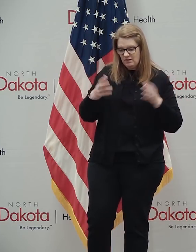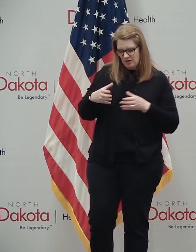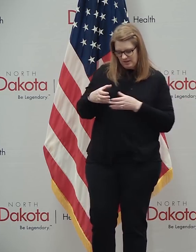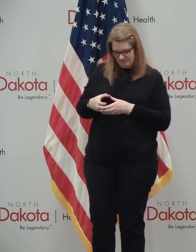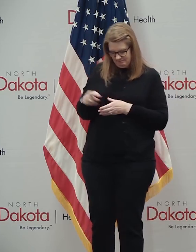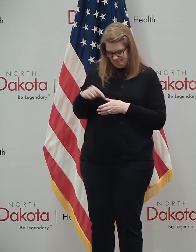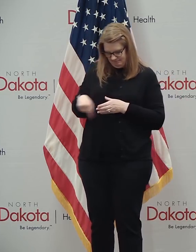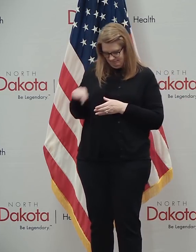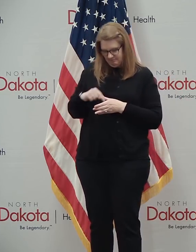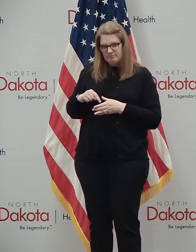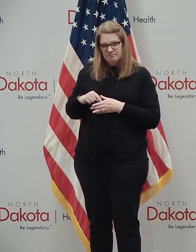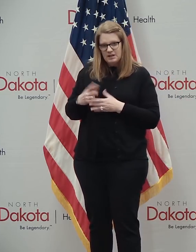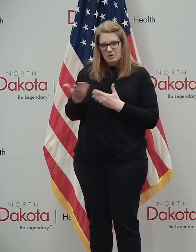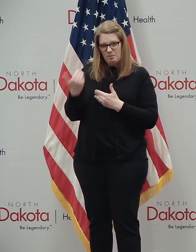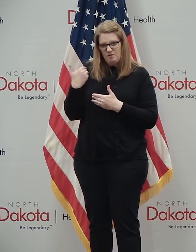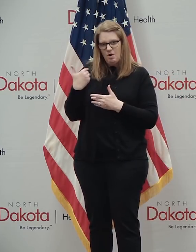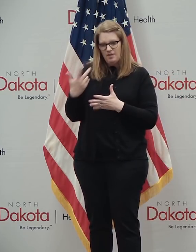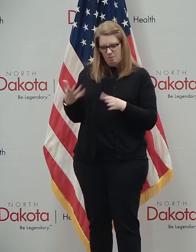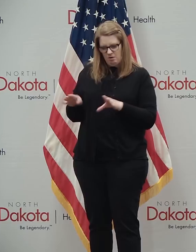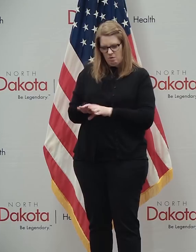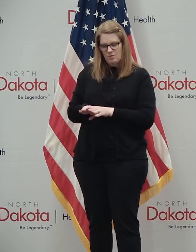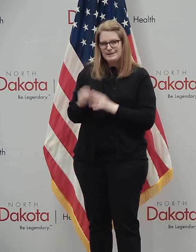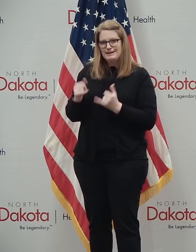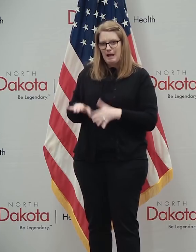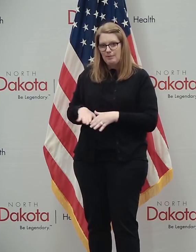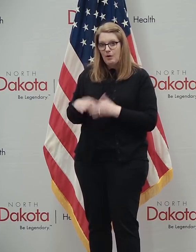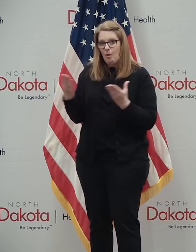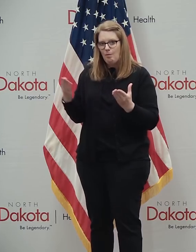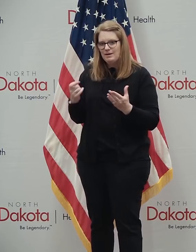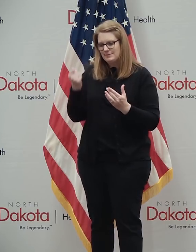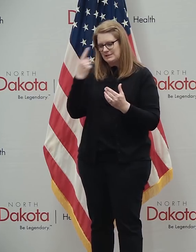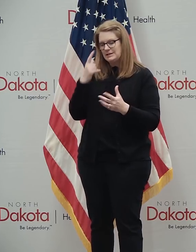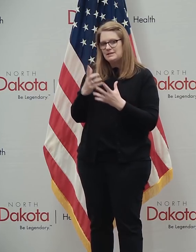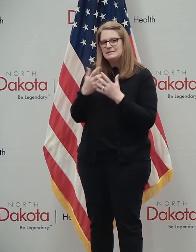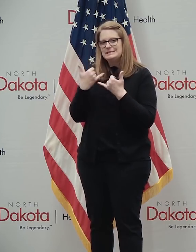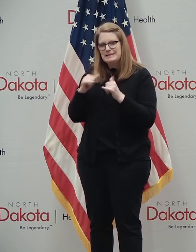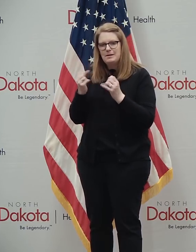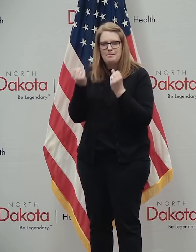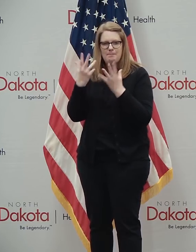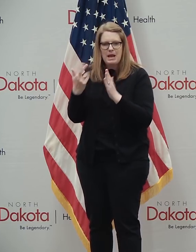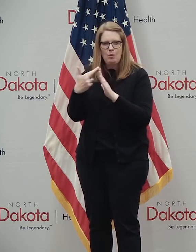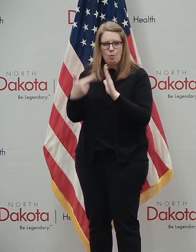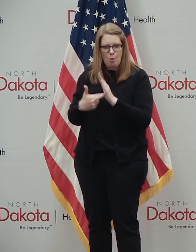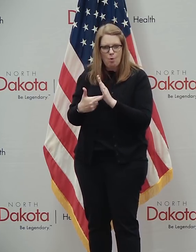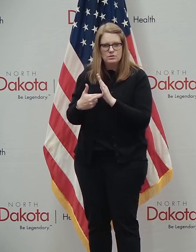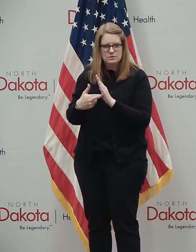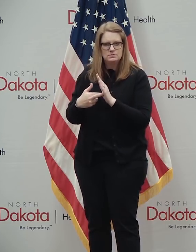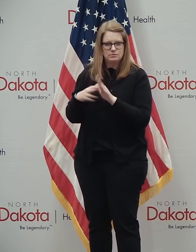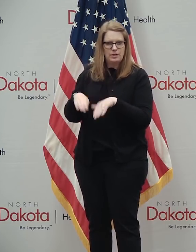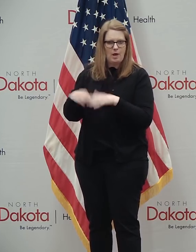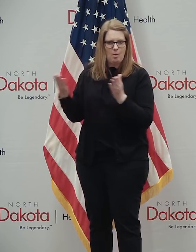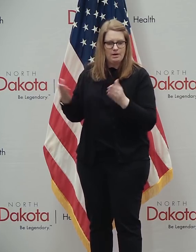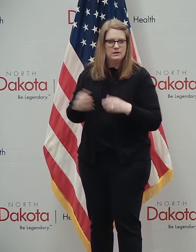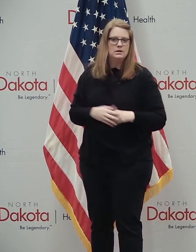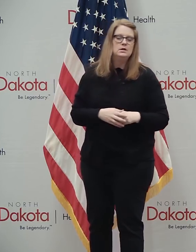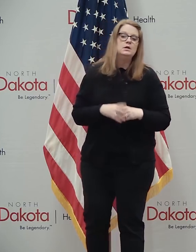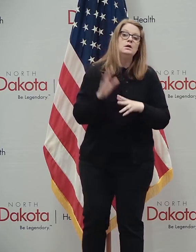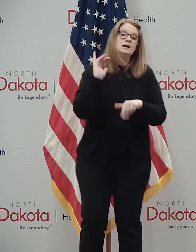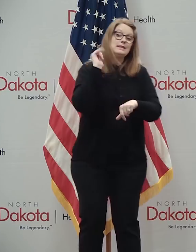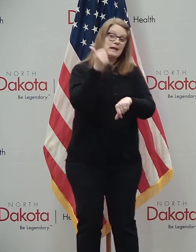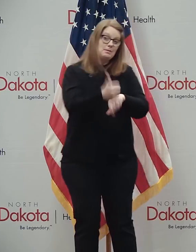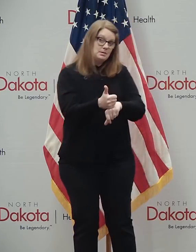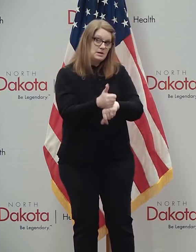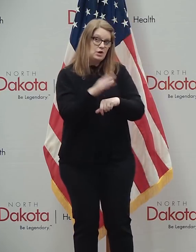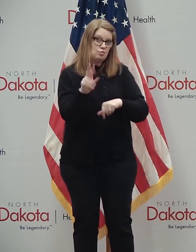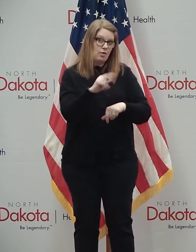were restricted to slow the spread of the coronavirus. As you remember, the implementation